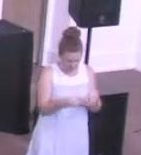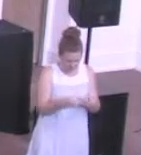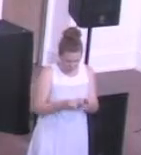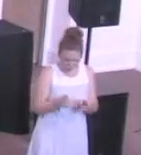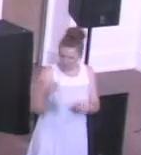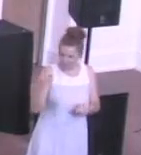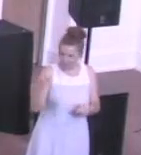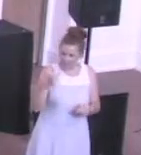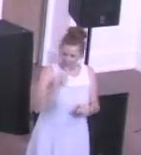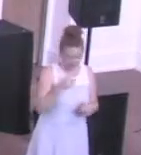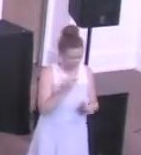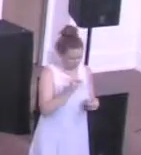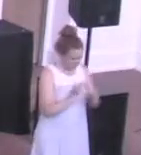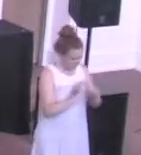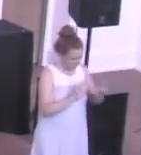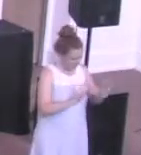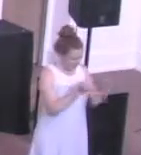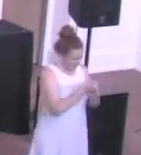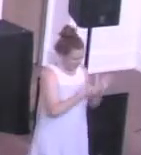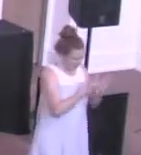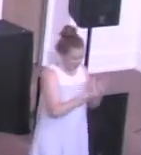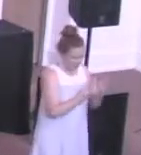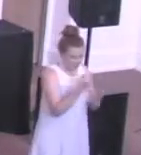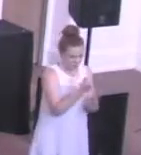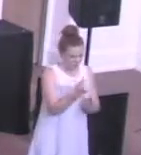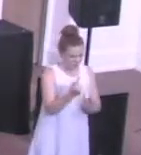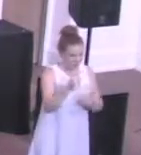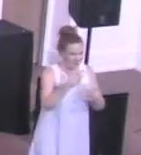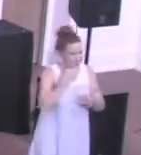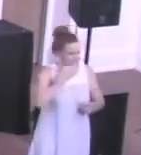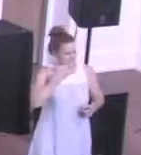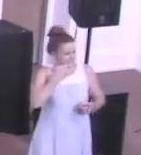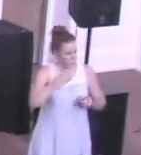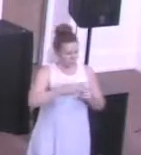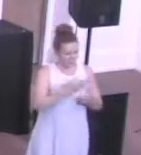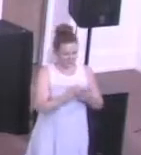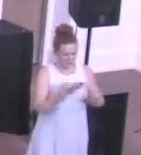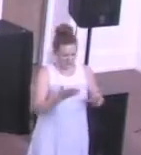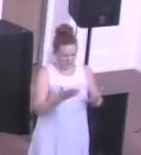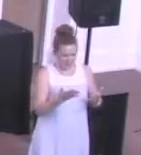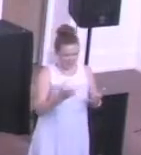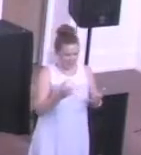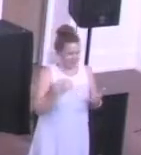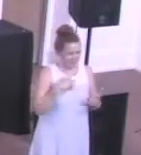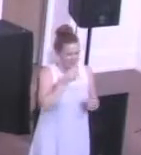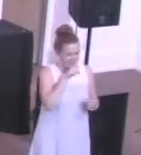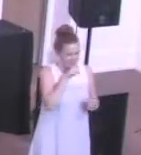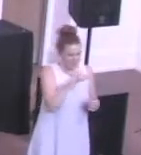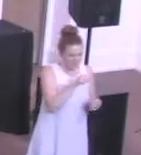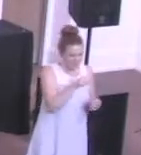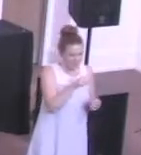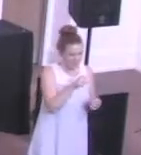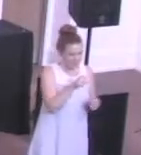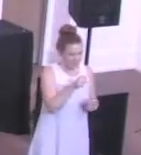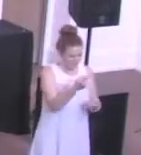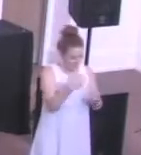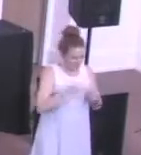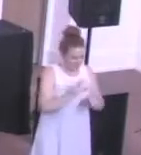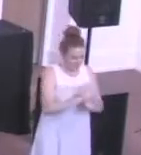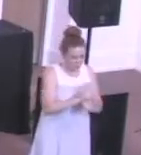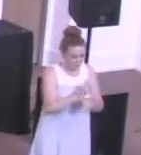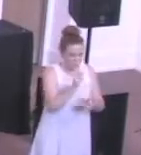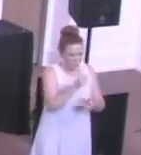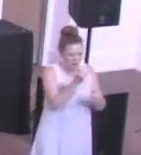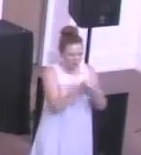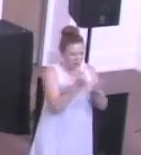it so clearly. Every single one of us is addicted to something. I love coming into churches where everyone's actually just honest. And no one's putting